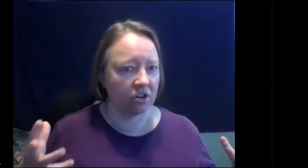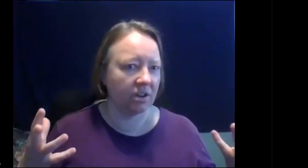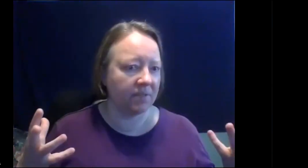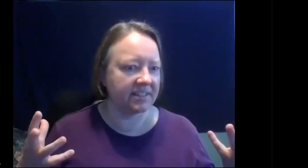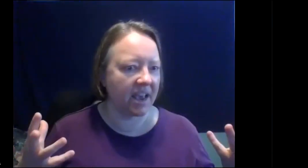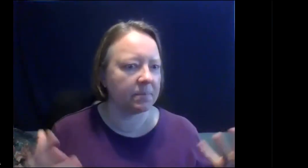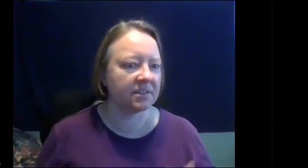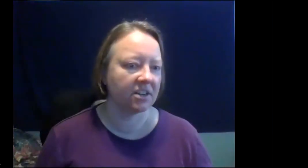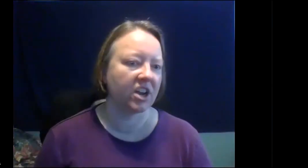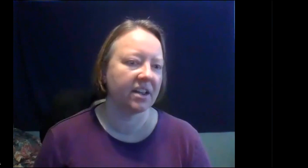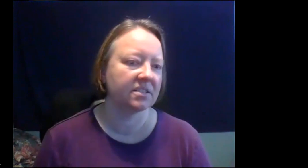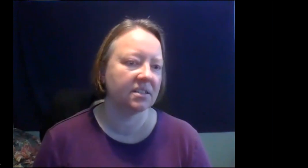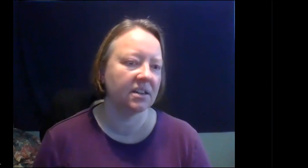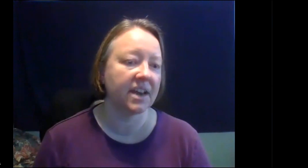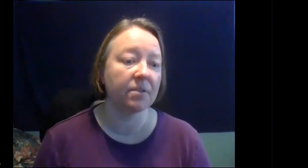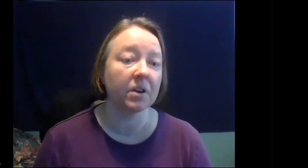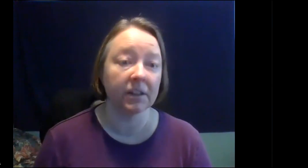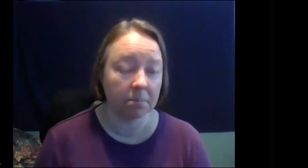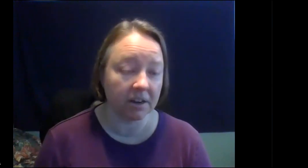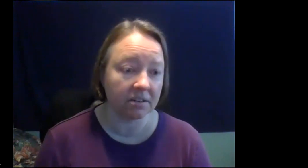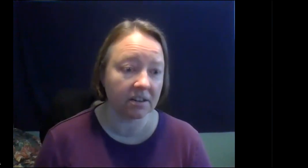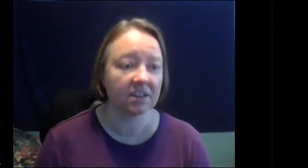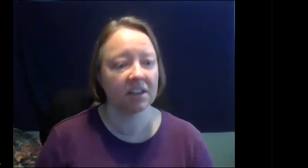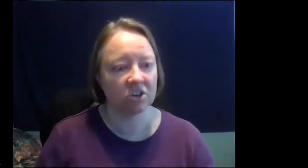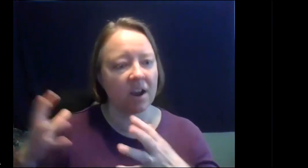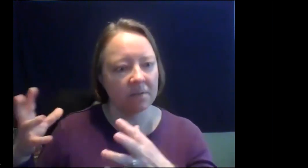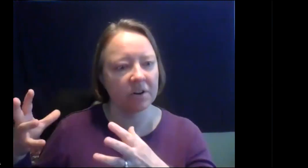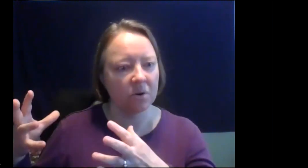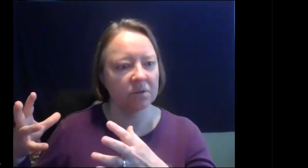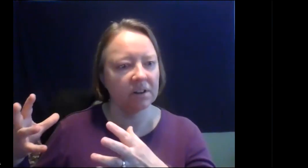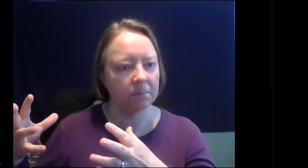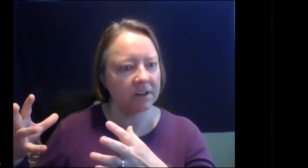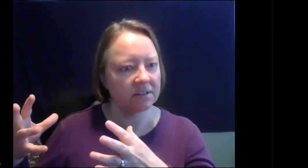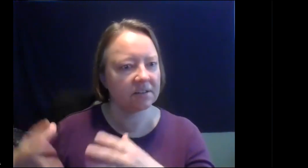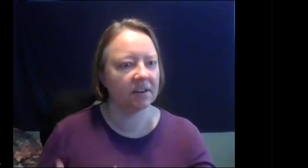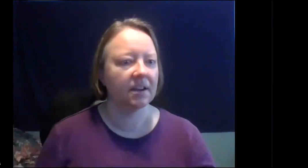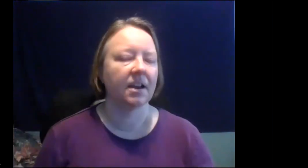international events happen, such as the Deaf Olympics, because they do have their own Olympics.